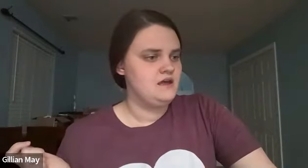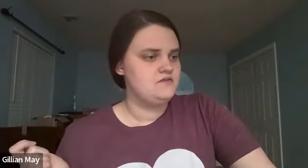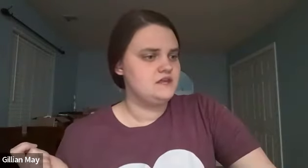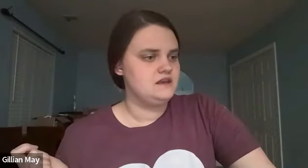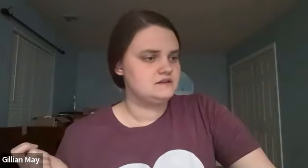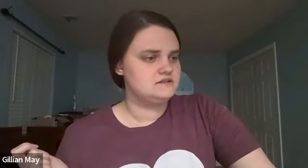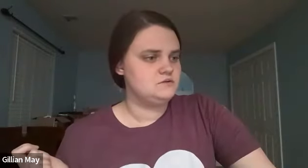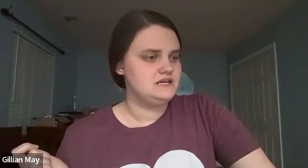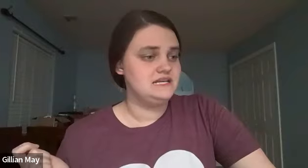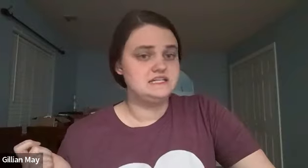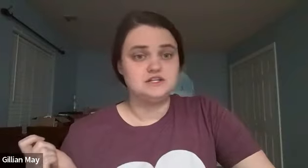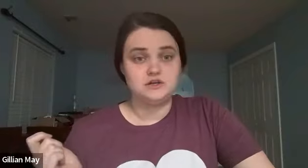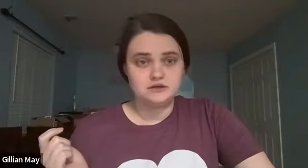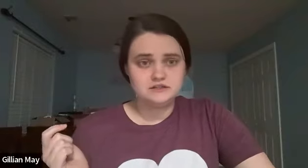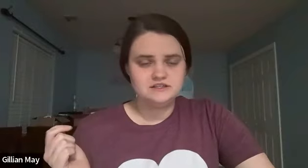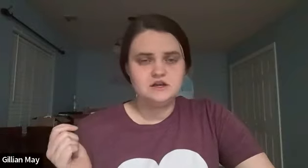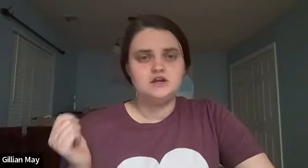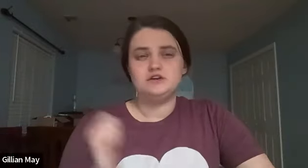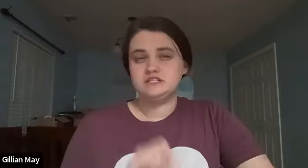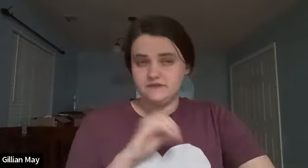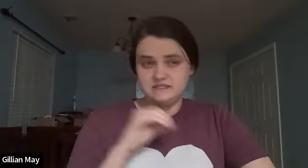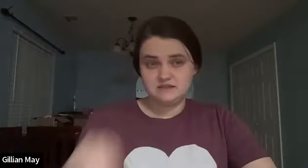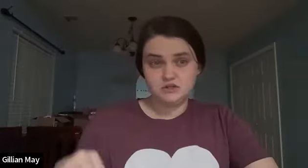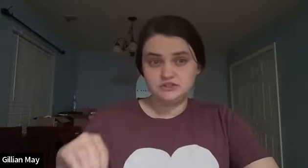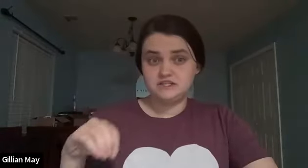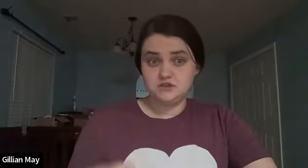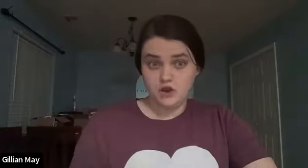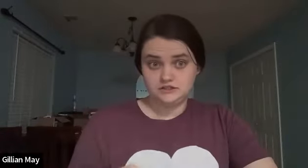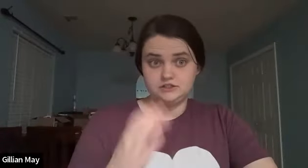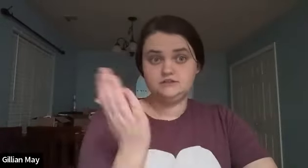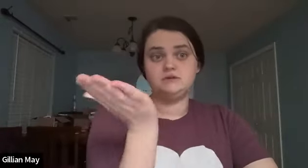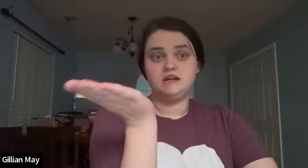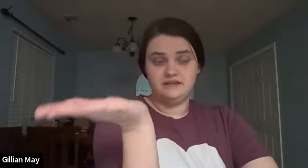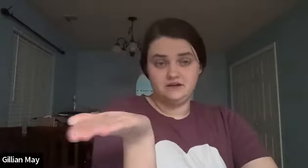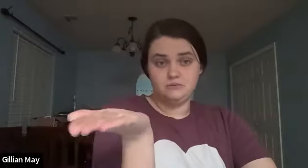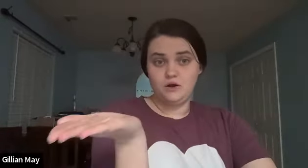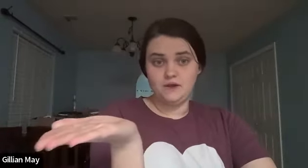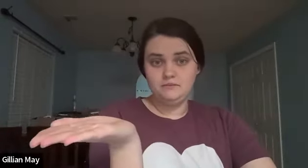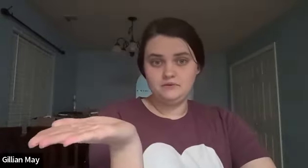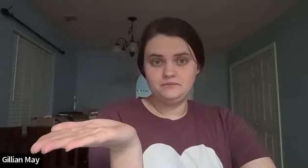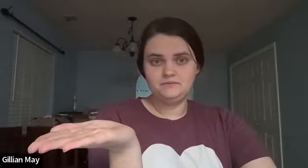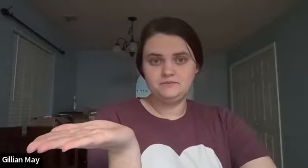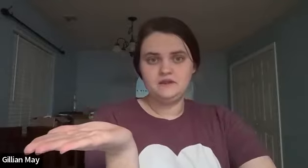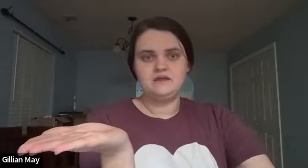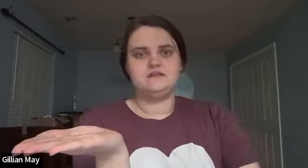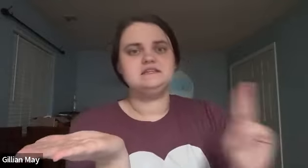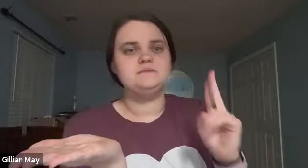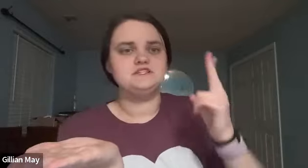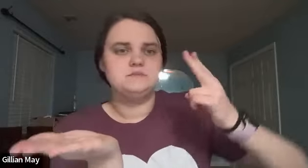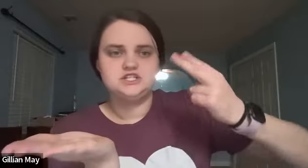The next one is nurse. Nurse is very similar to doctor. So we're going to have, again, our palm up. This time it's going to be just